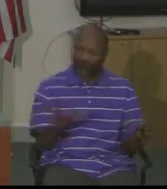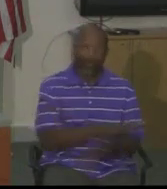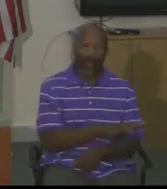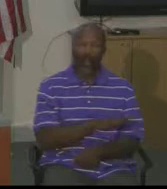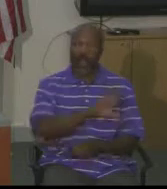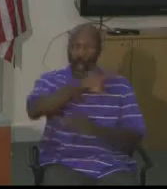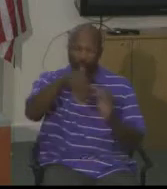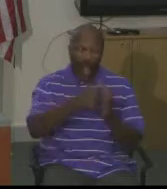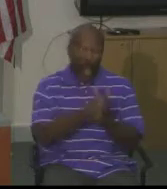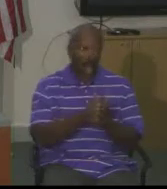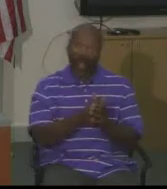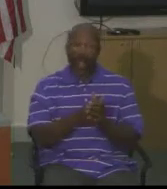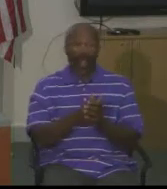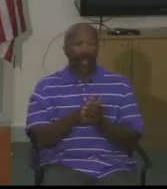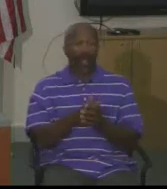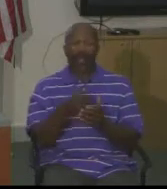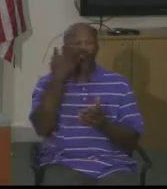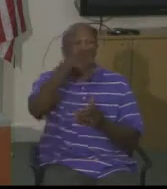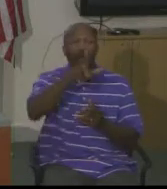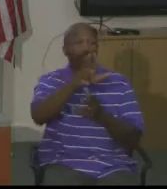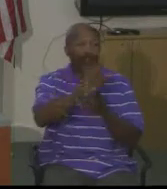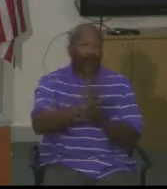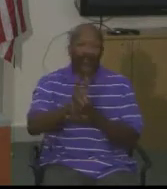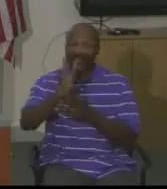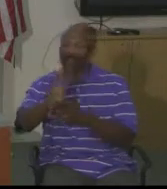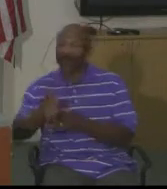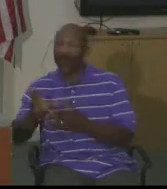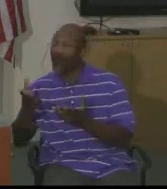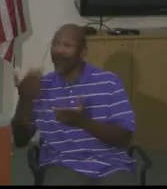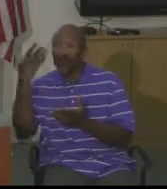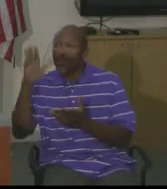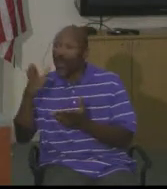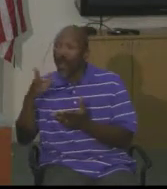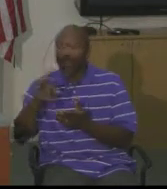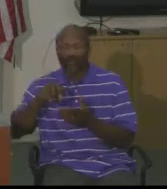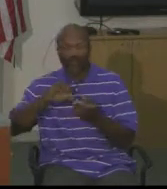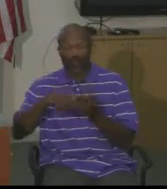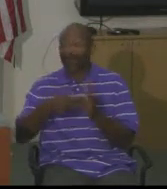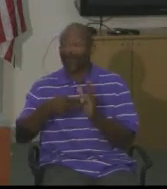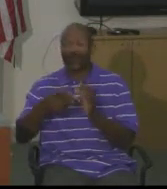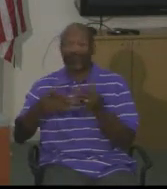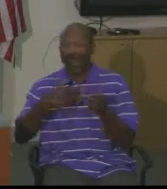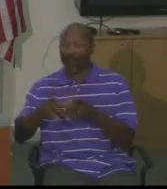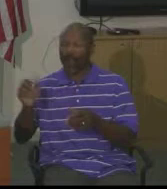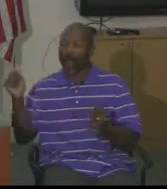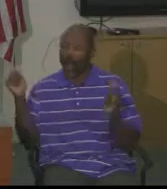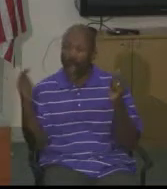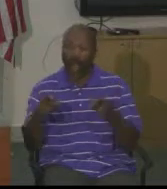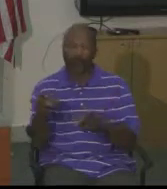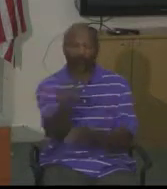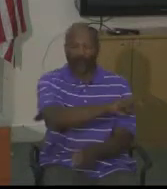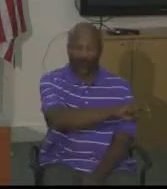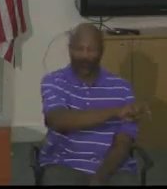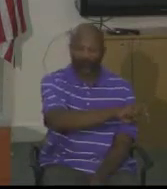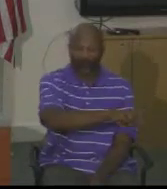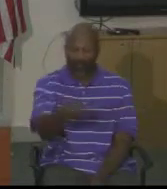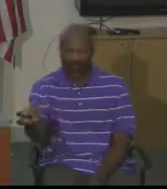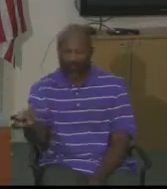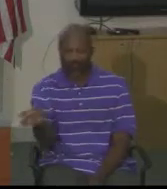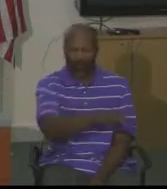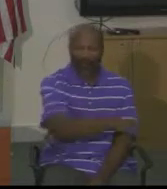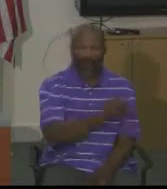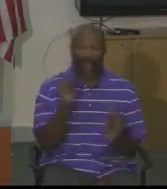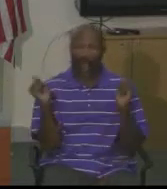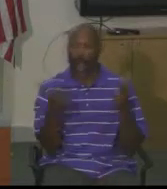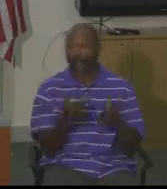second. Because you don't know if it's a 32-bit or a 64-bit transfer, it's just transfer